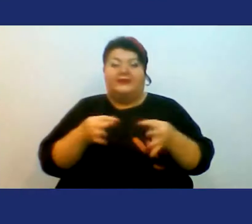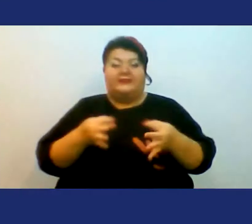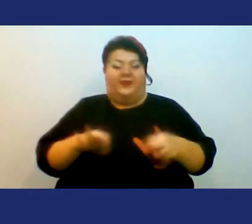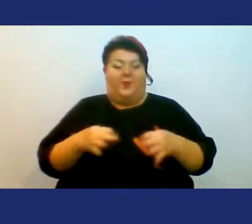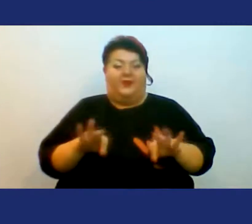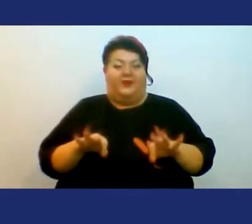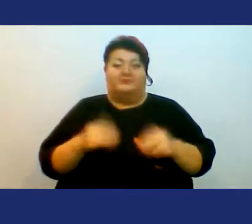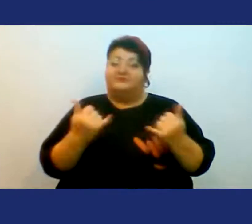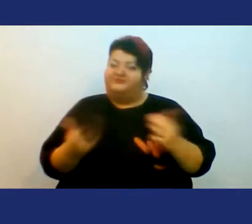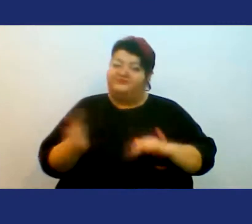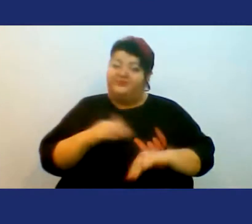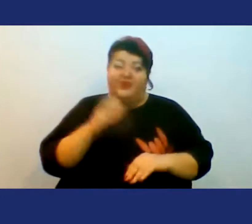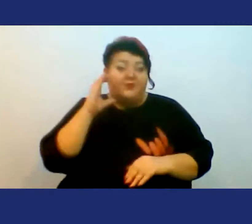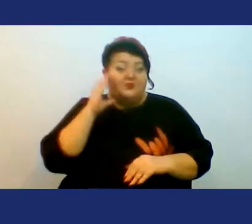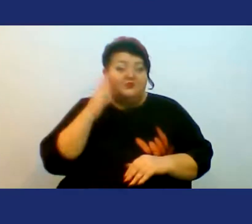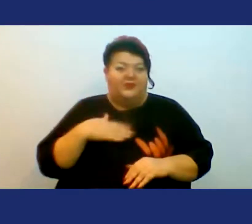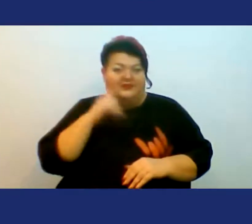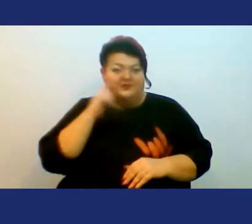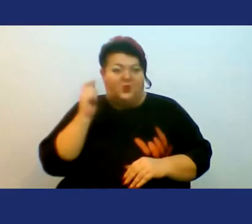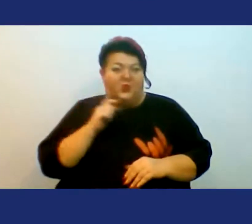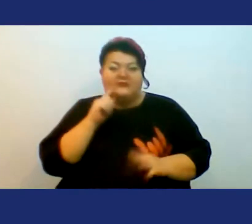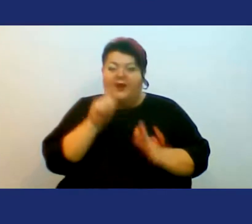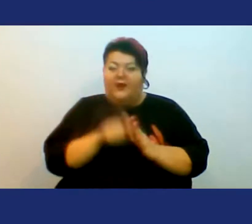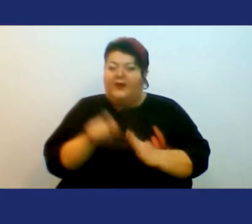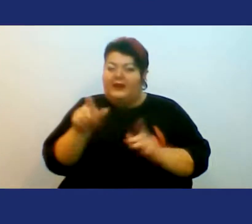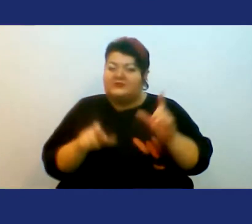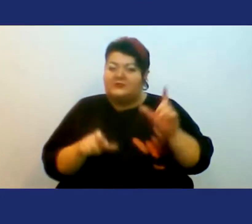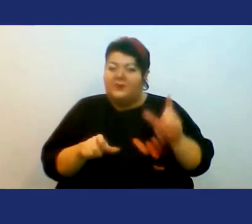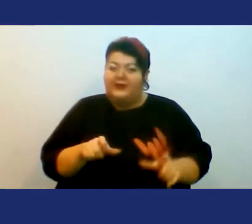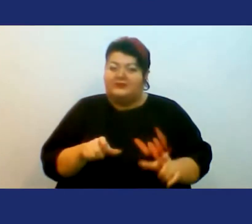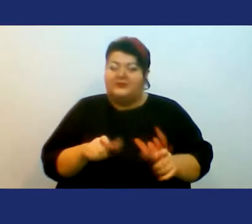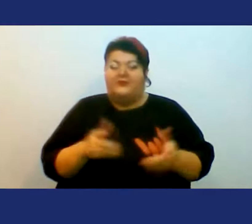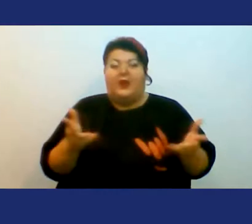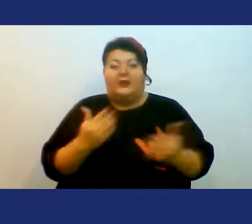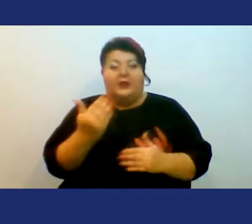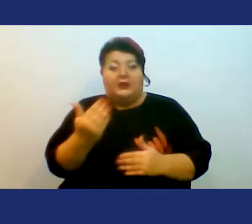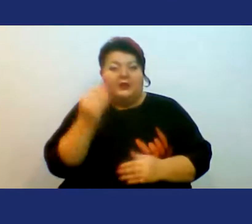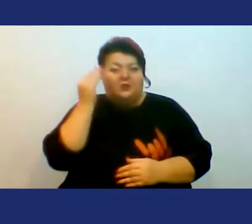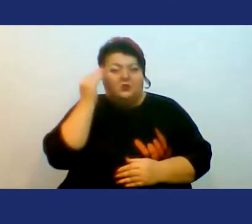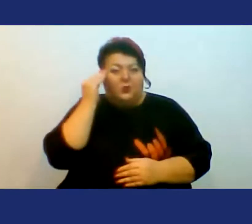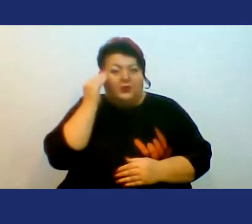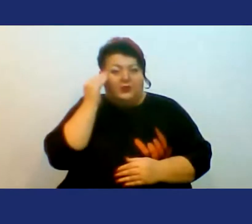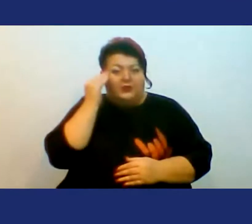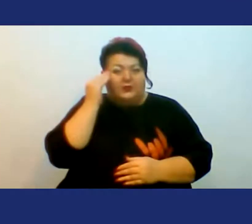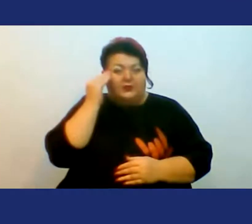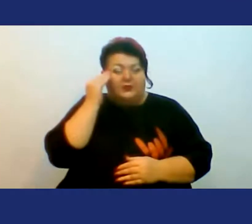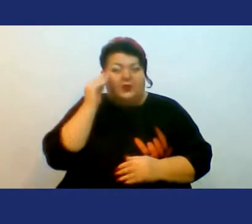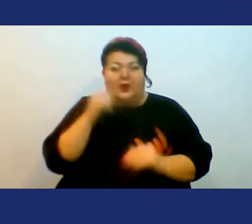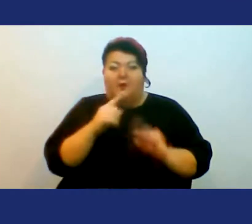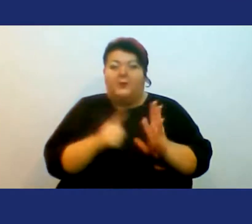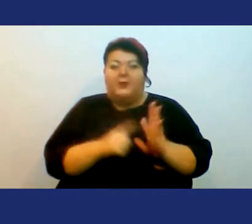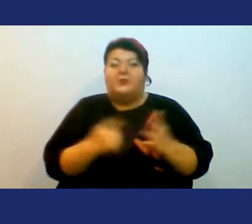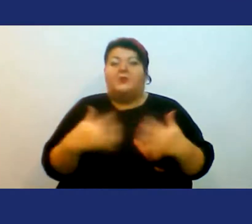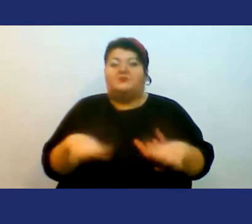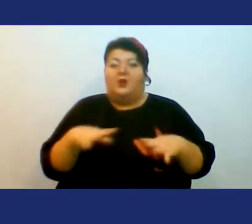what their thoughts are on what Mindy just shared, as well as the Ukrainian experience. So I'll hand over to my co-moderator,